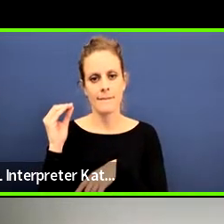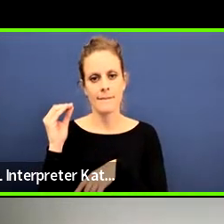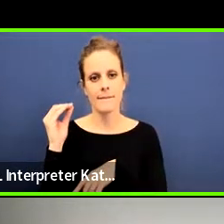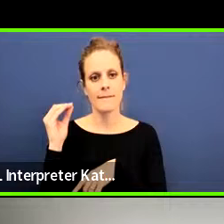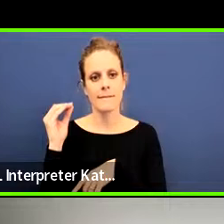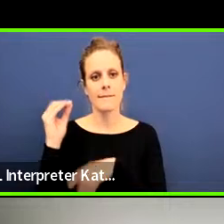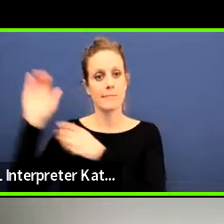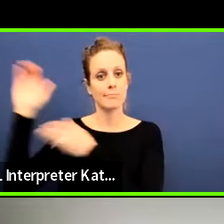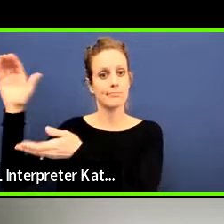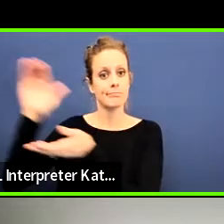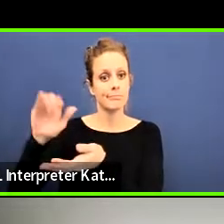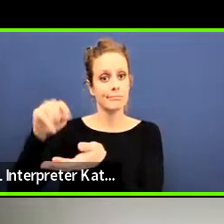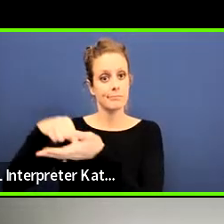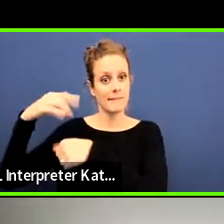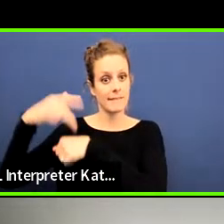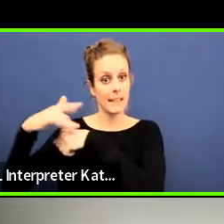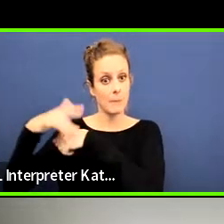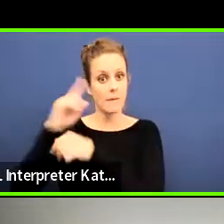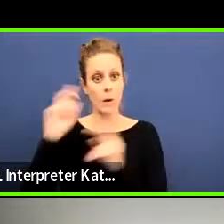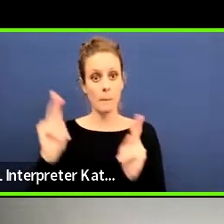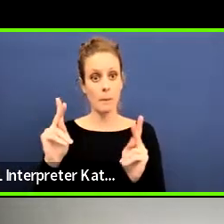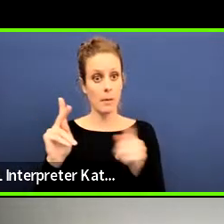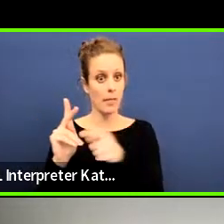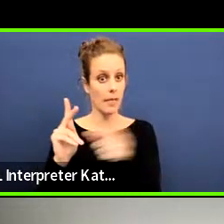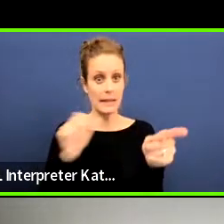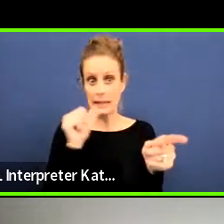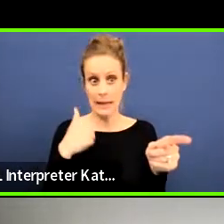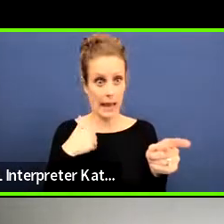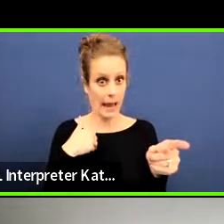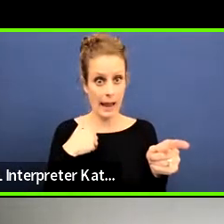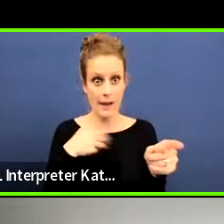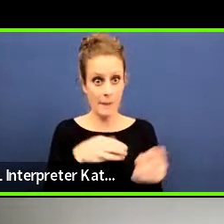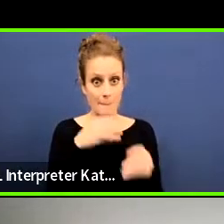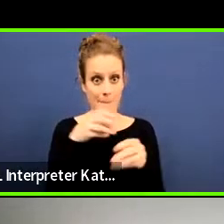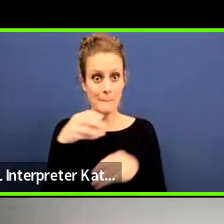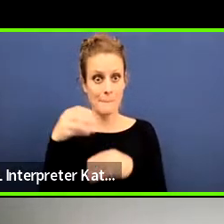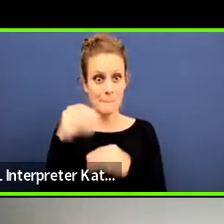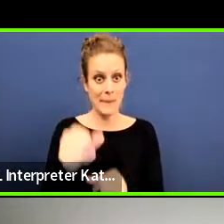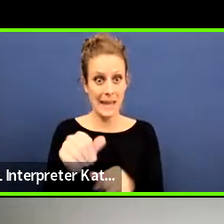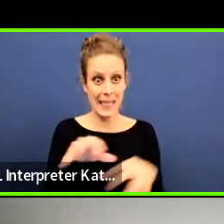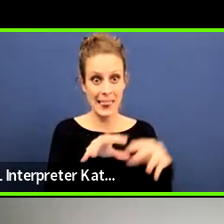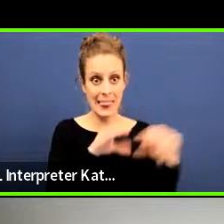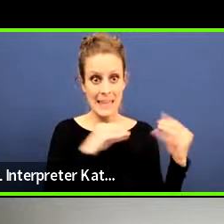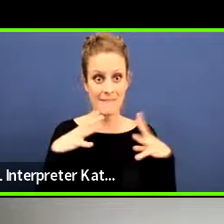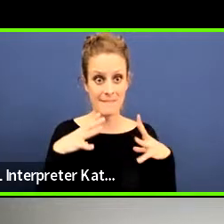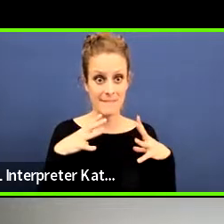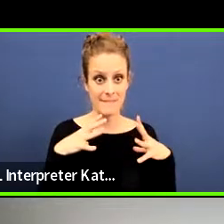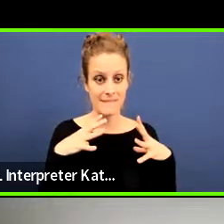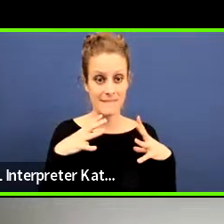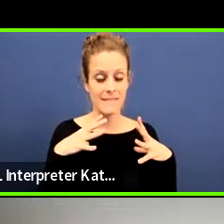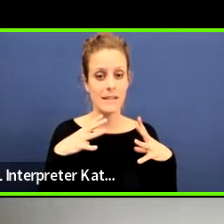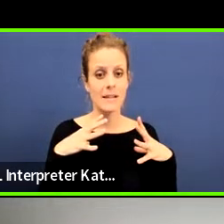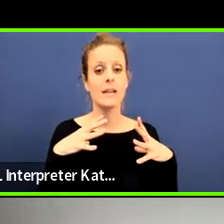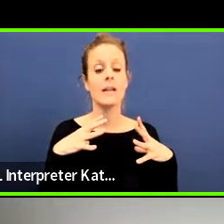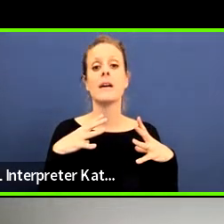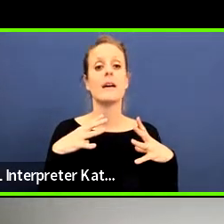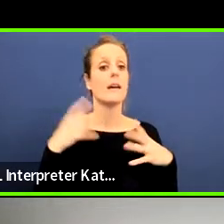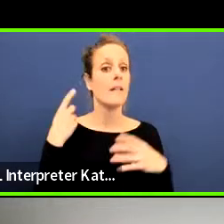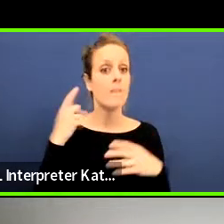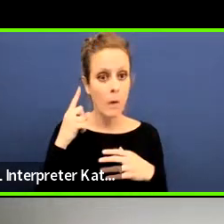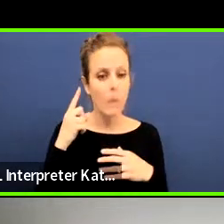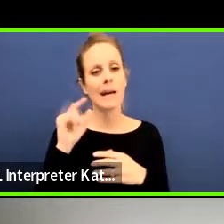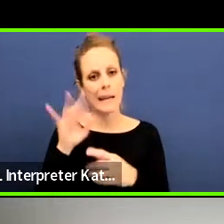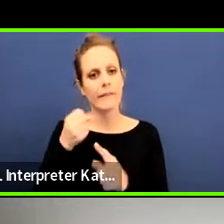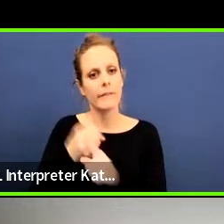for people who didn't have paid leave, so that they can stay home and when they're ill. As Dr.